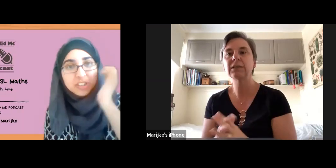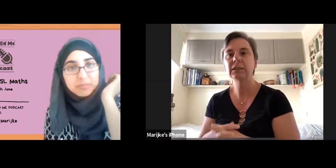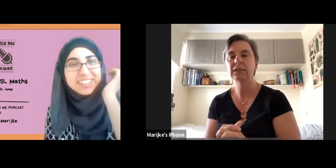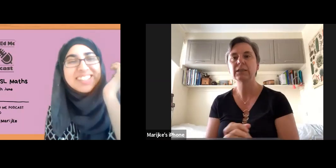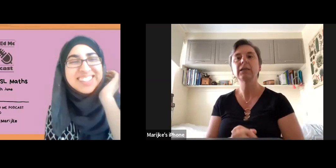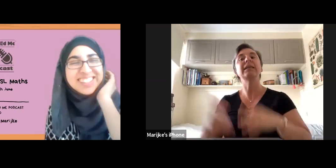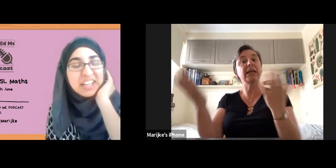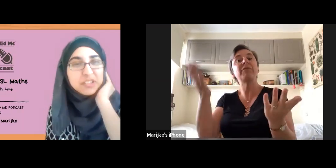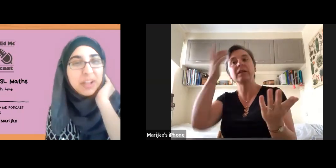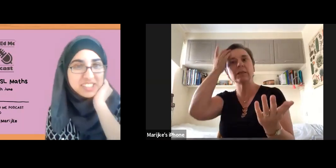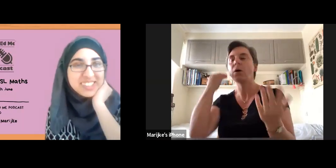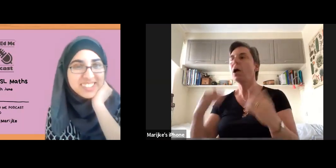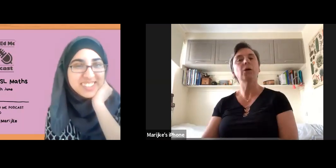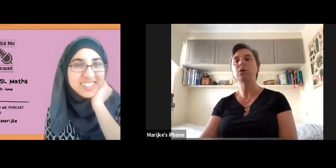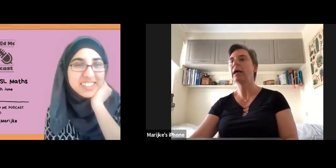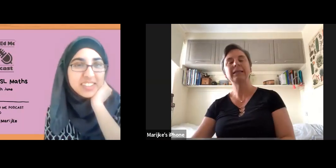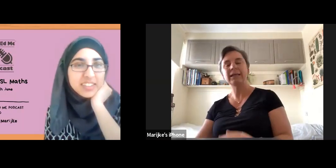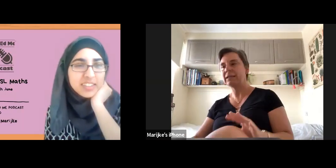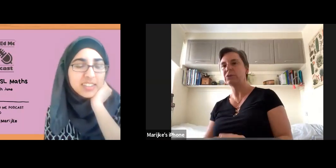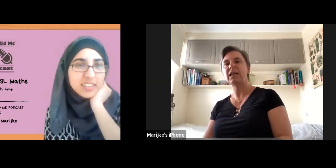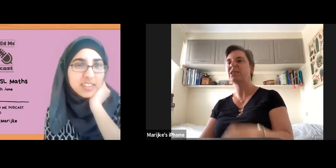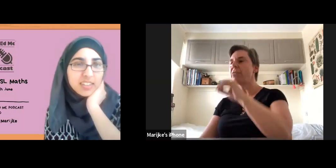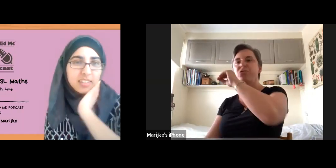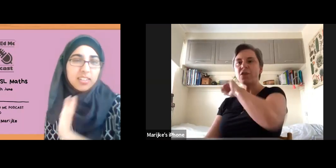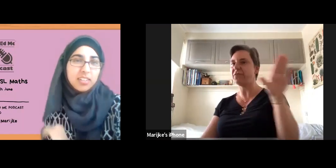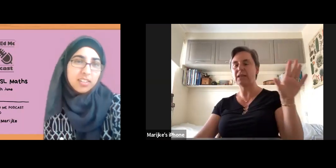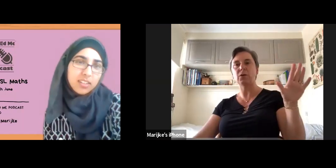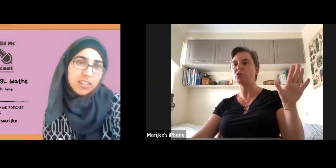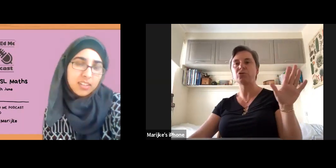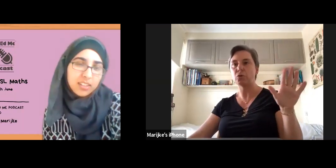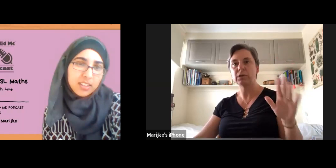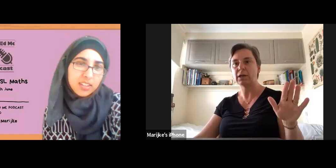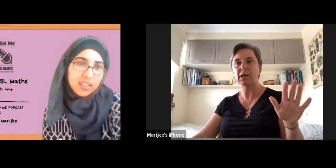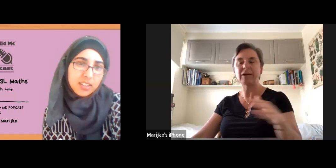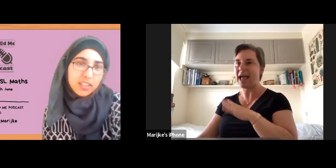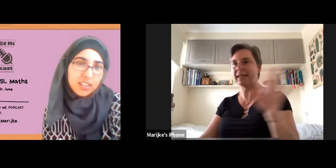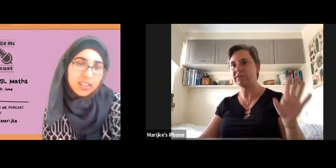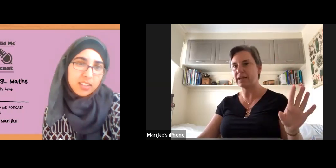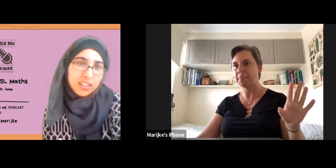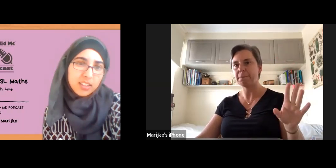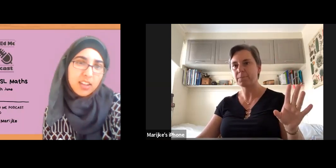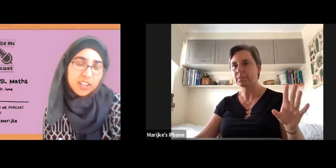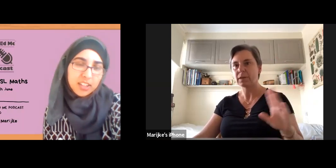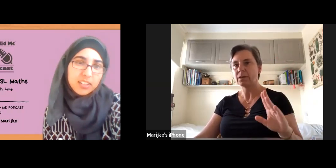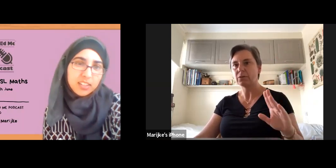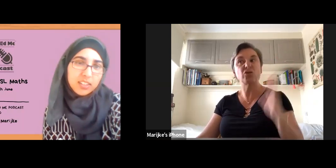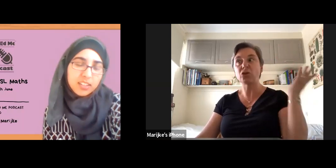Belgium. The equivalent. No. In those days, nothing was known about any of it. Okay. You just got on with